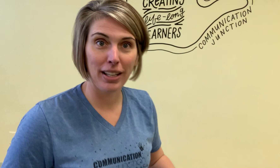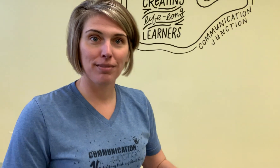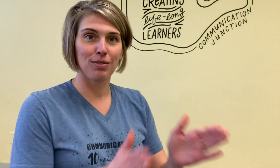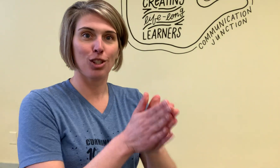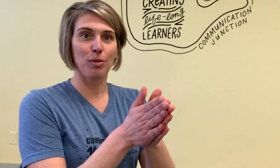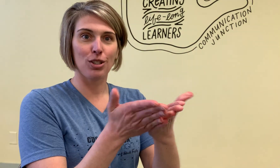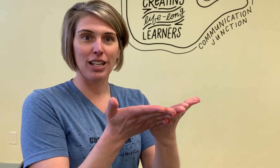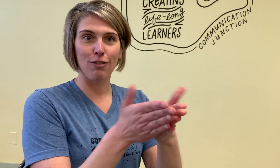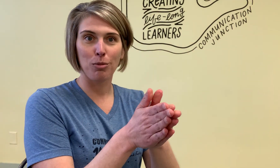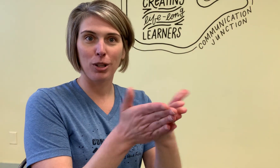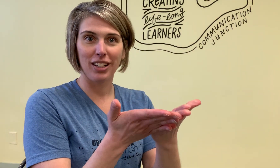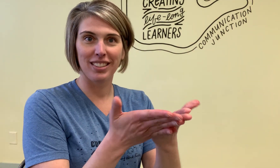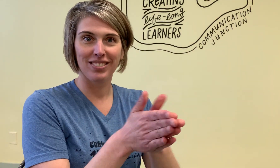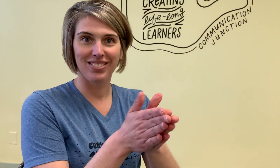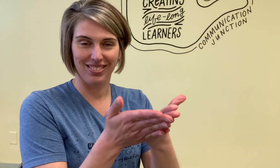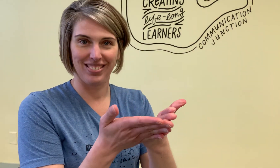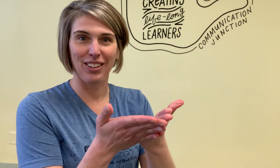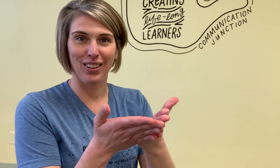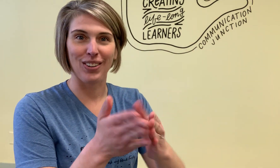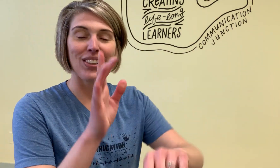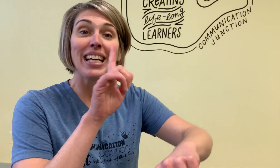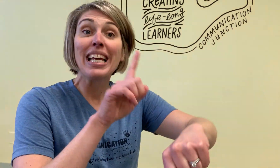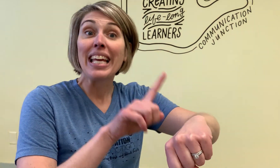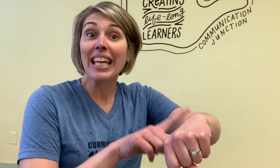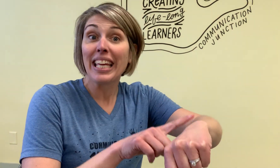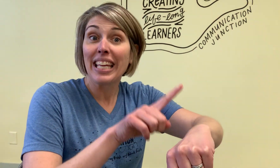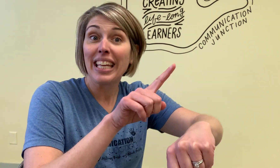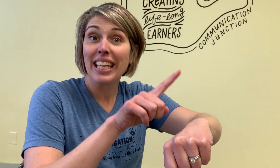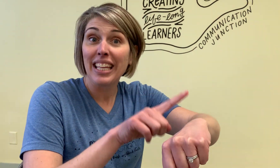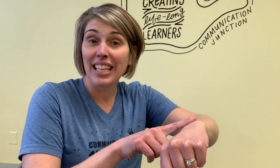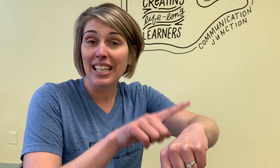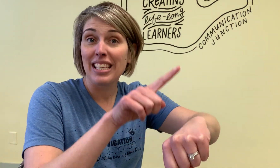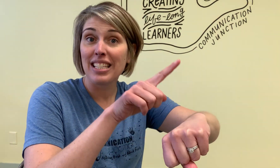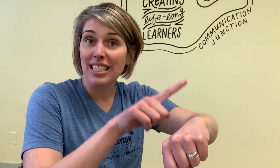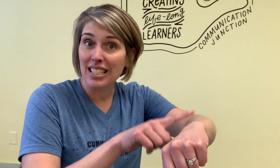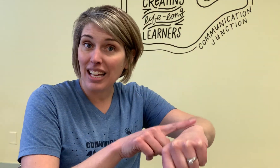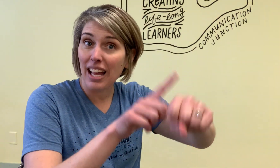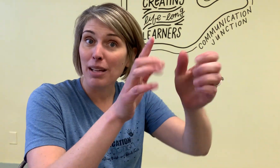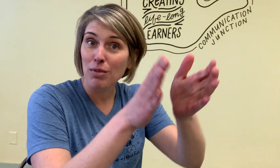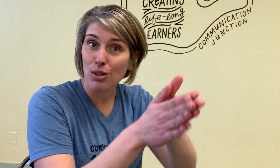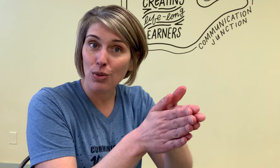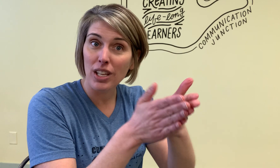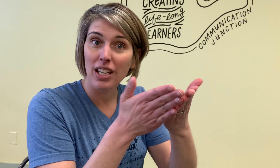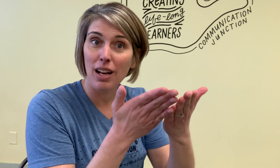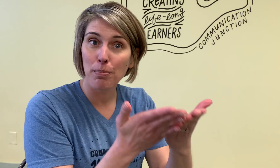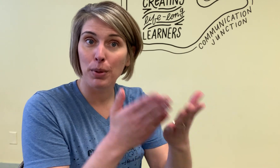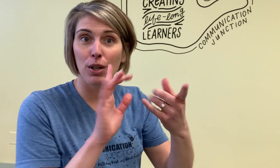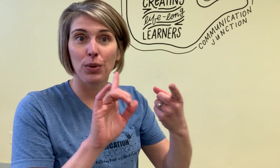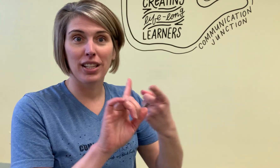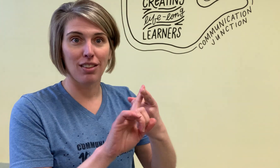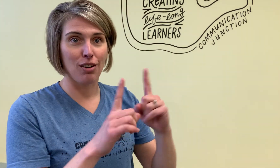it? Show me your sign for book. Here we go. It is time to read a book with all